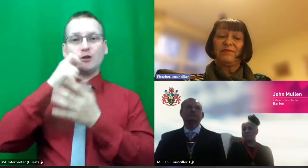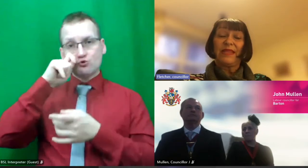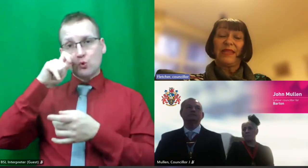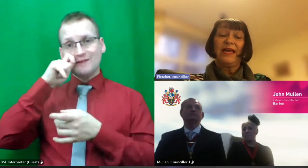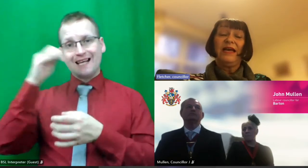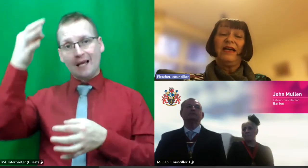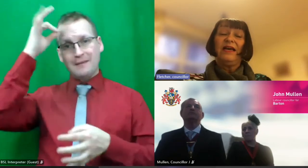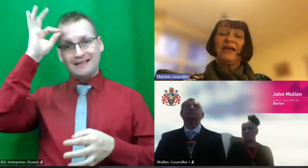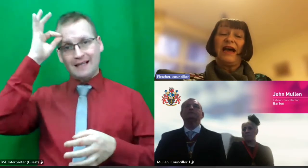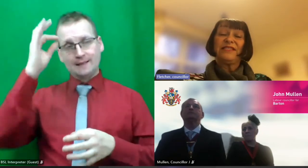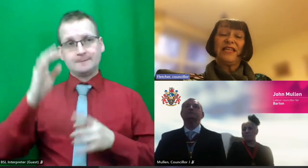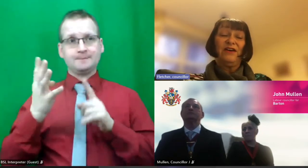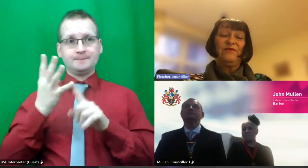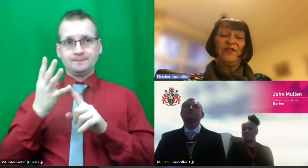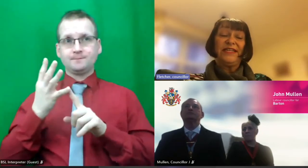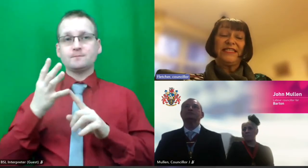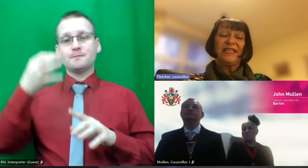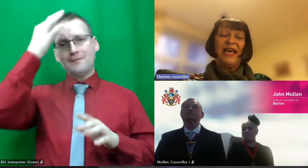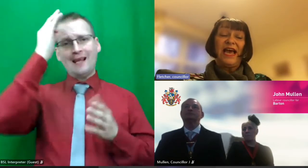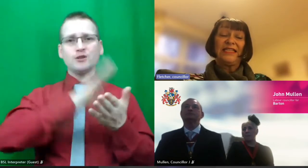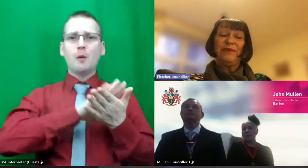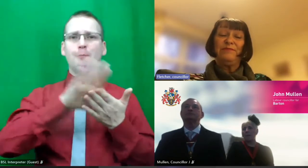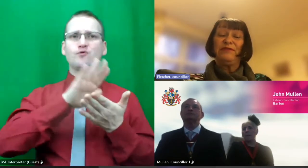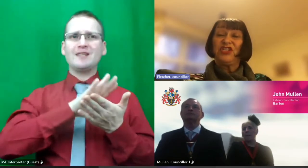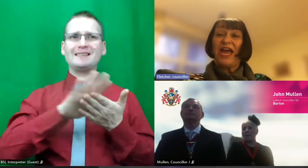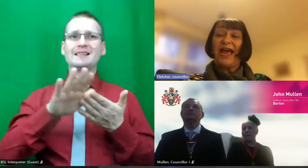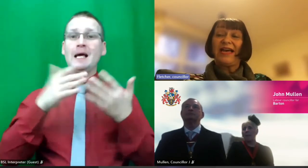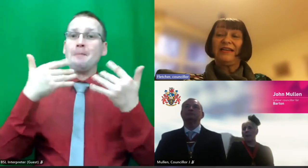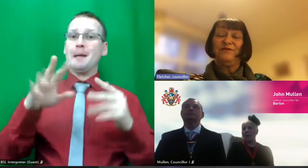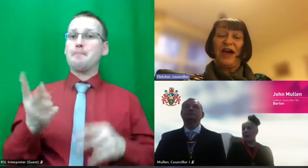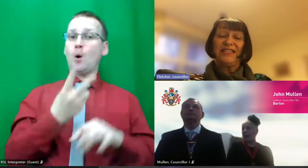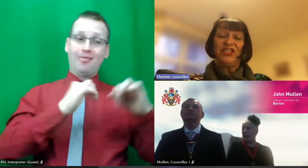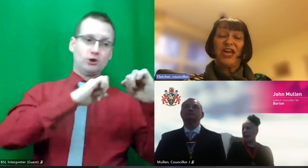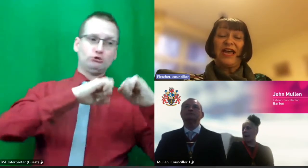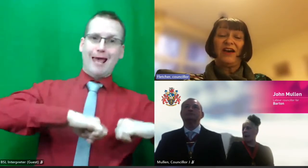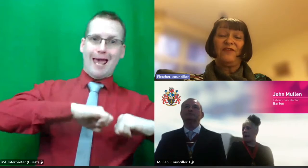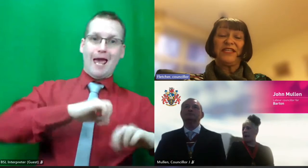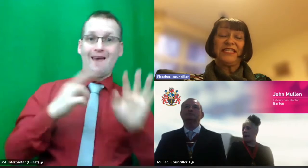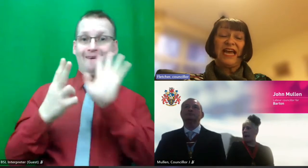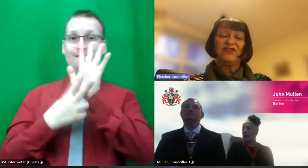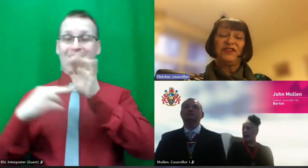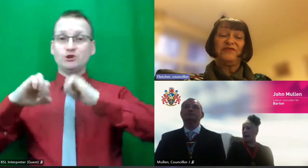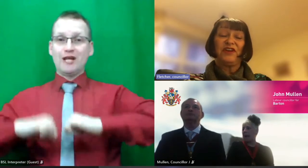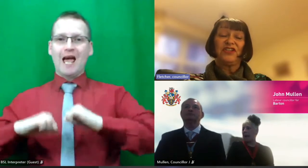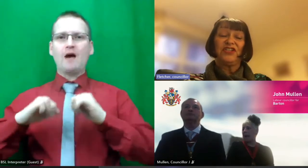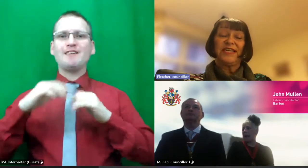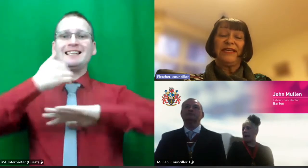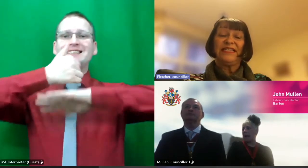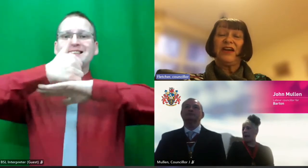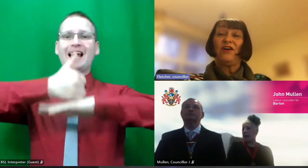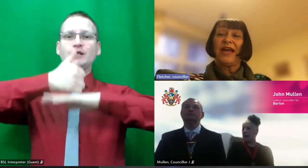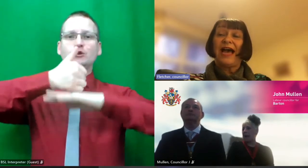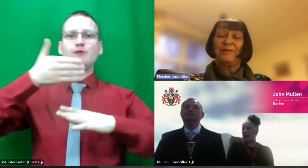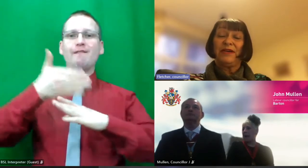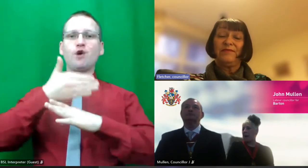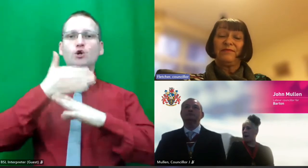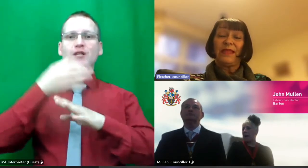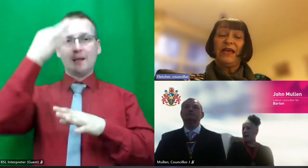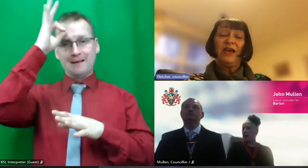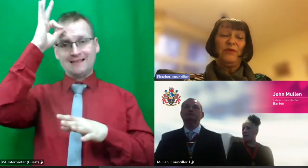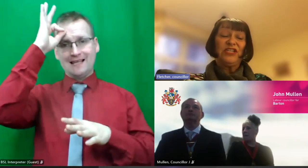Committee. Councillor Humphreys has been both chair and vice chair of the Statutory Functions Committee on